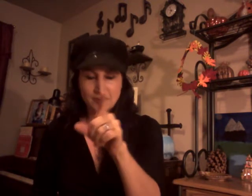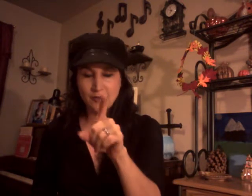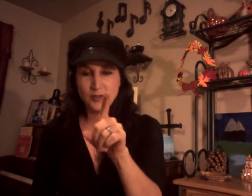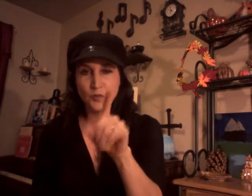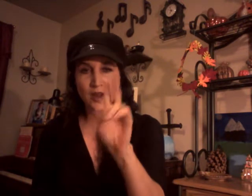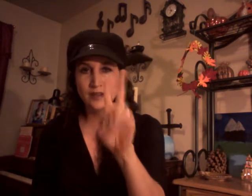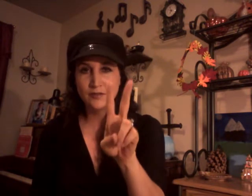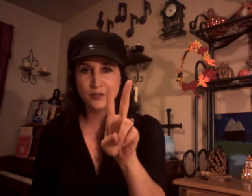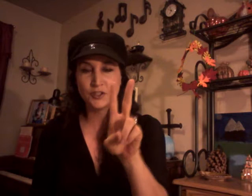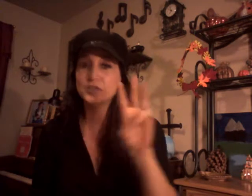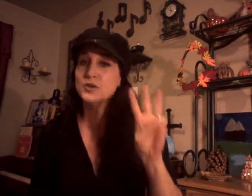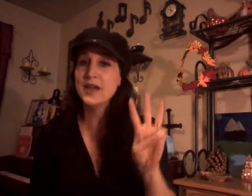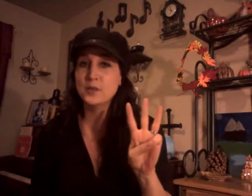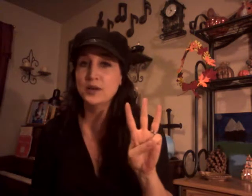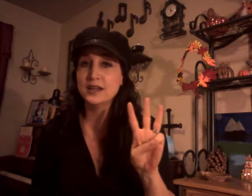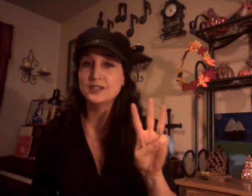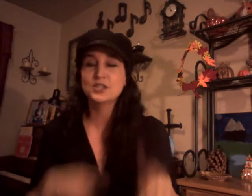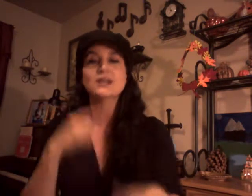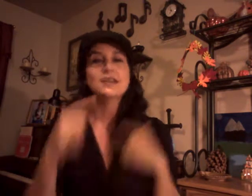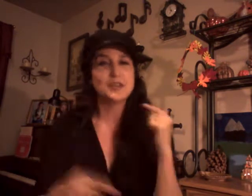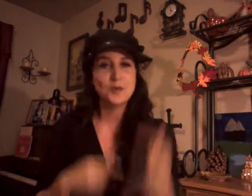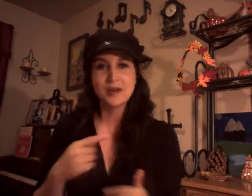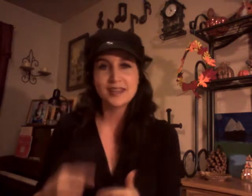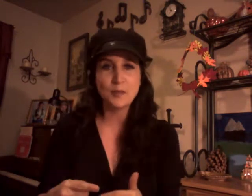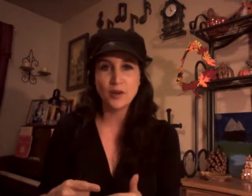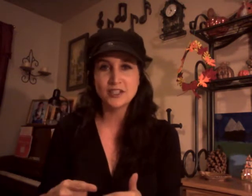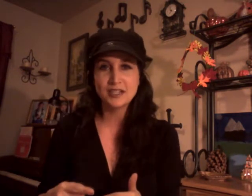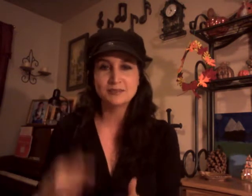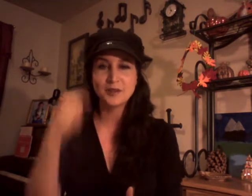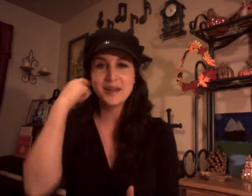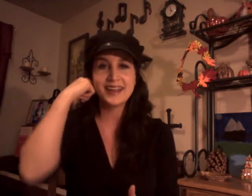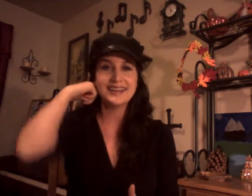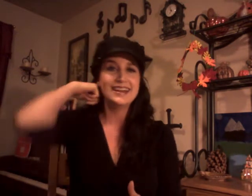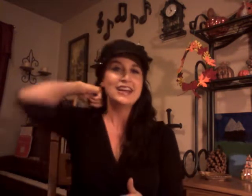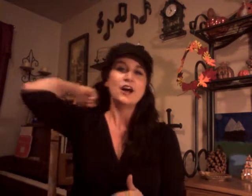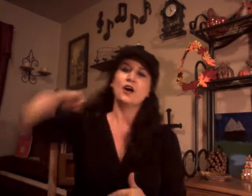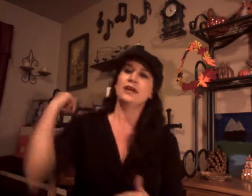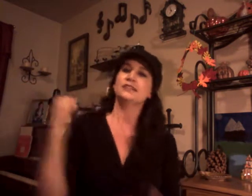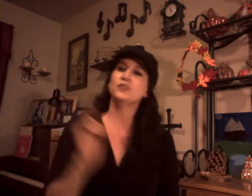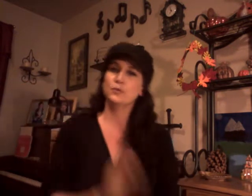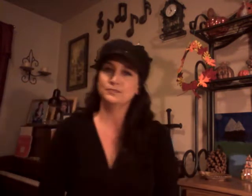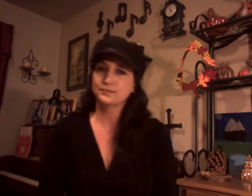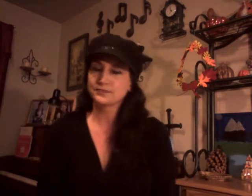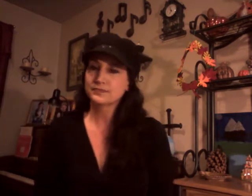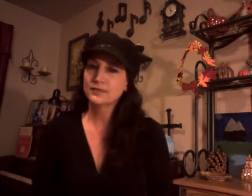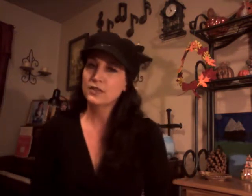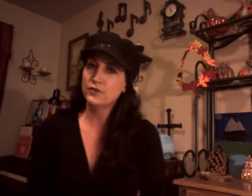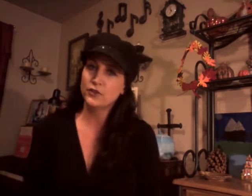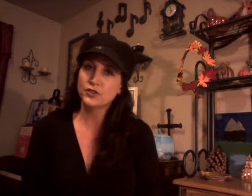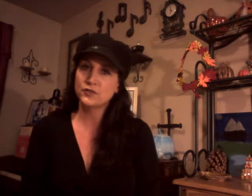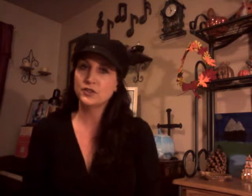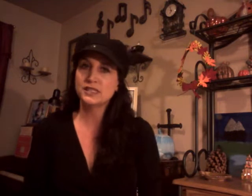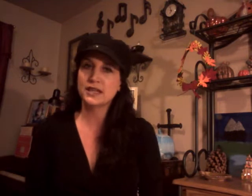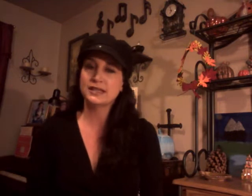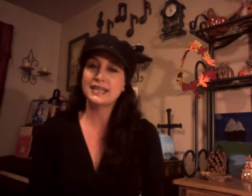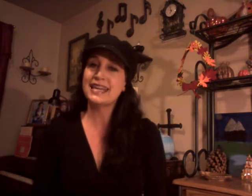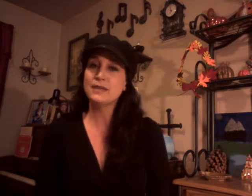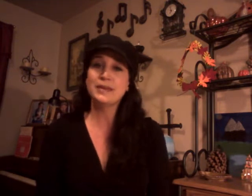verse 1, verse 2, and the bridge, you want to keep watching. Okay? All right, so the first verse says, He